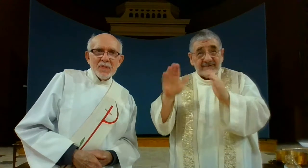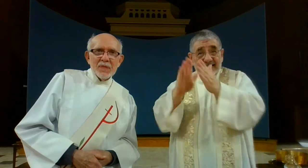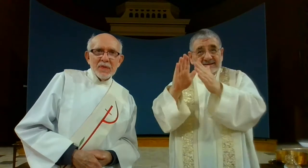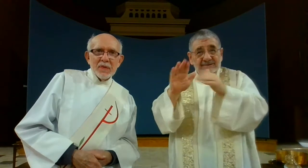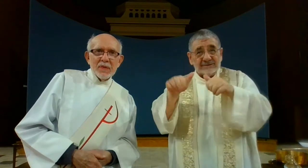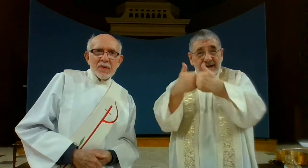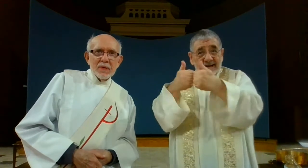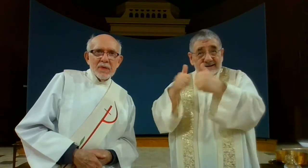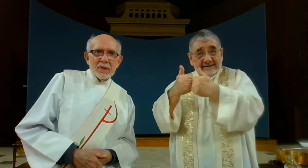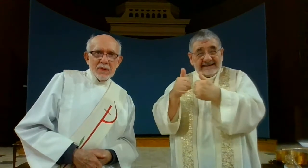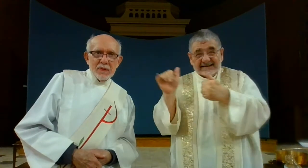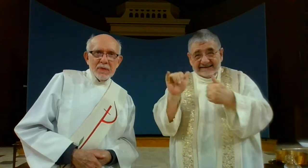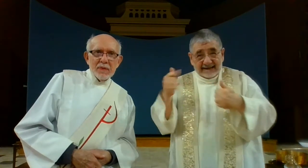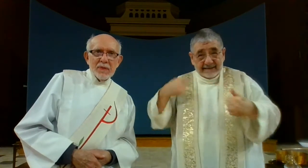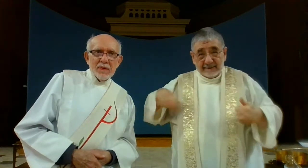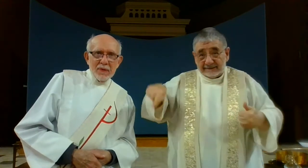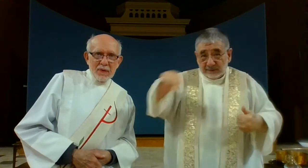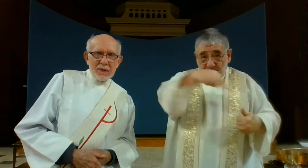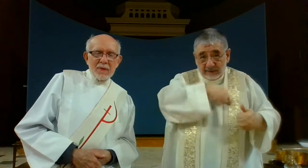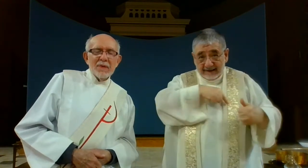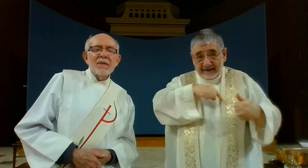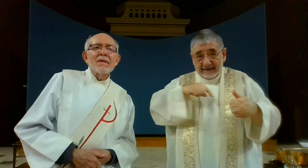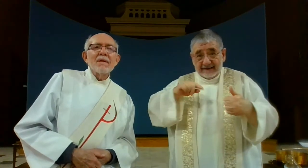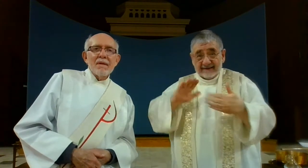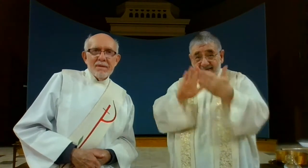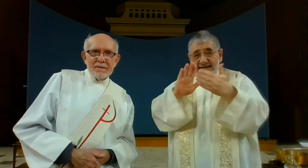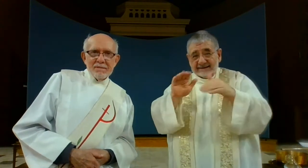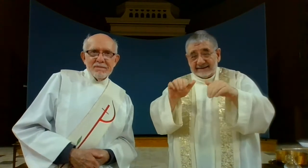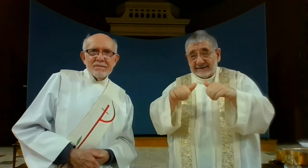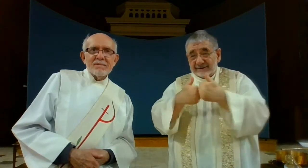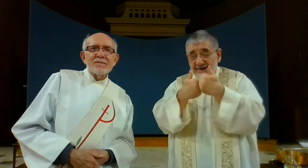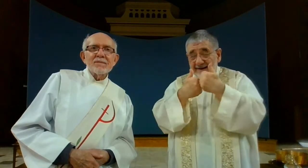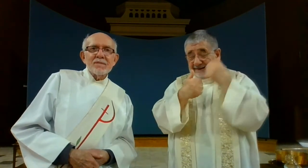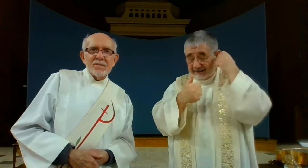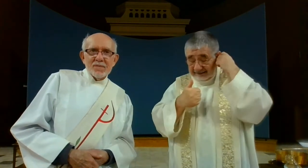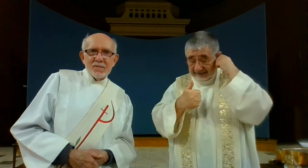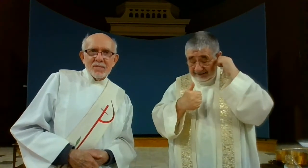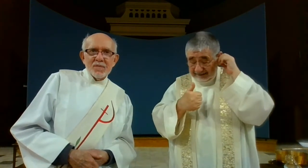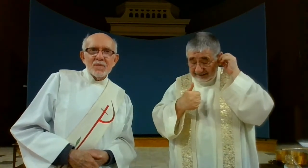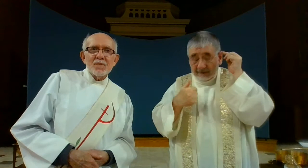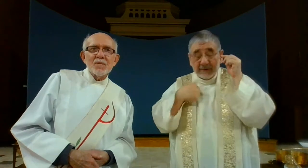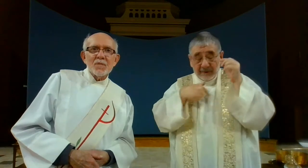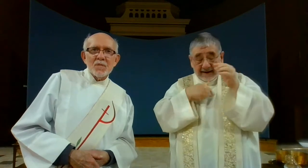they faced challenges just like we face challenges.